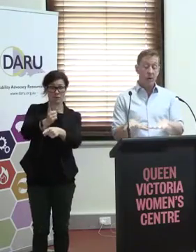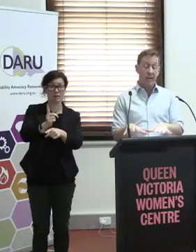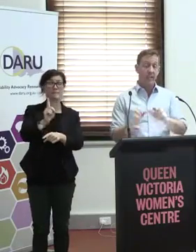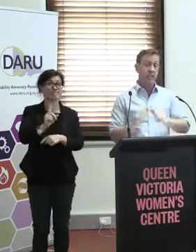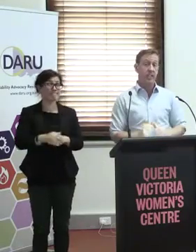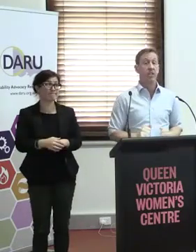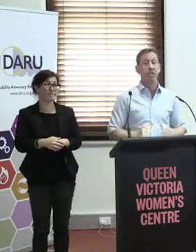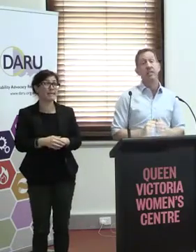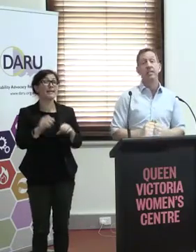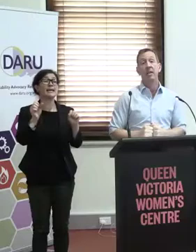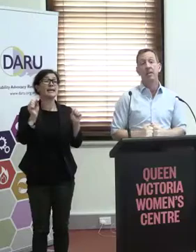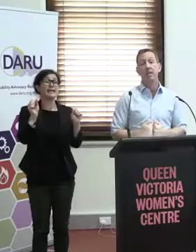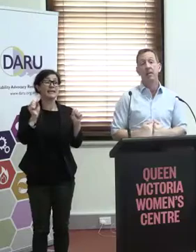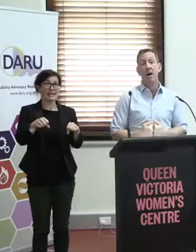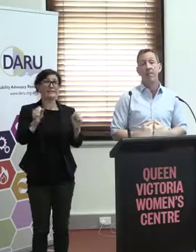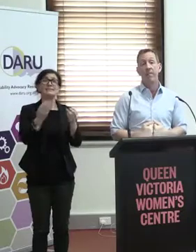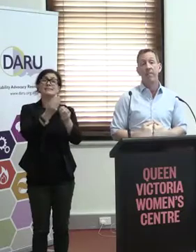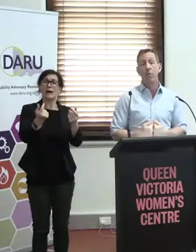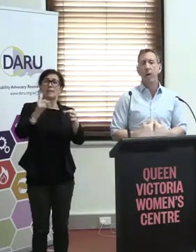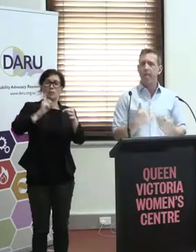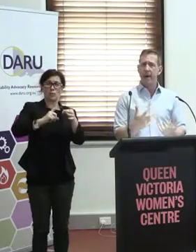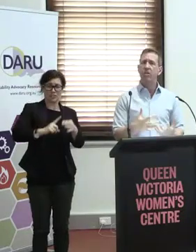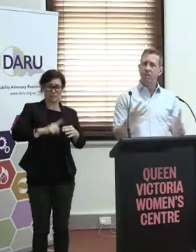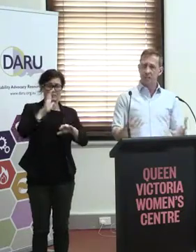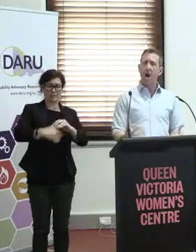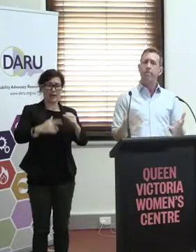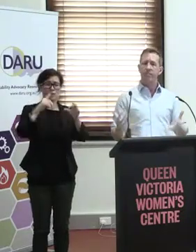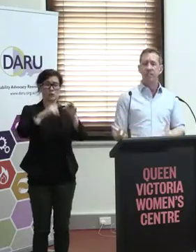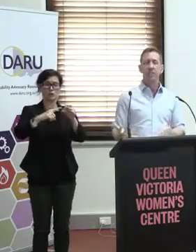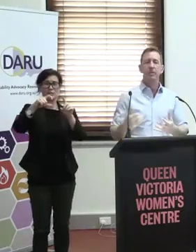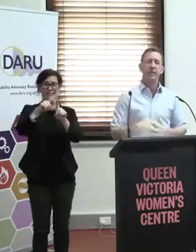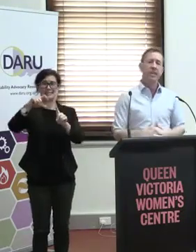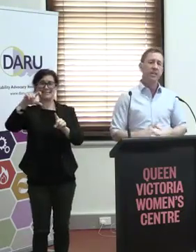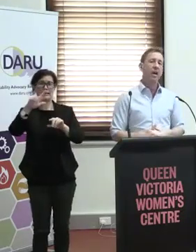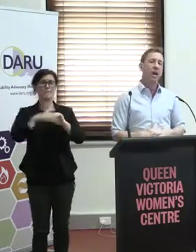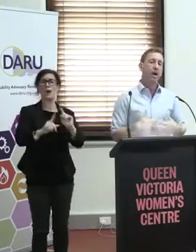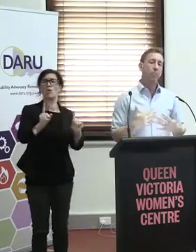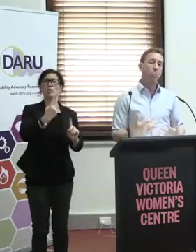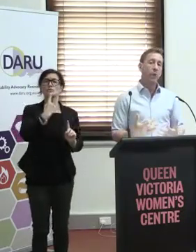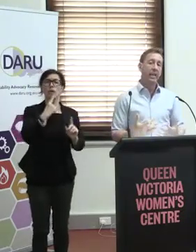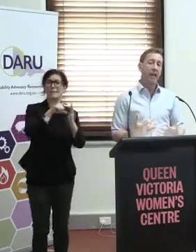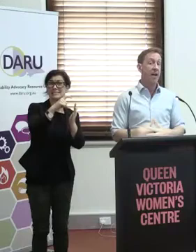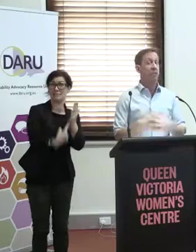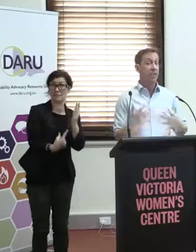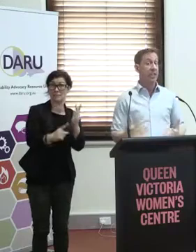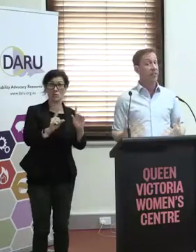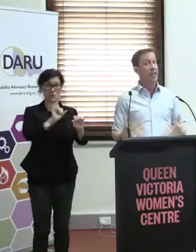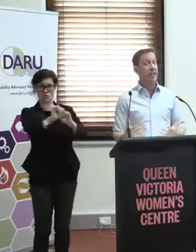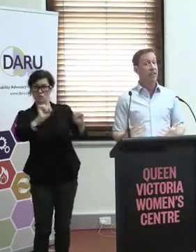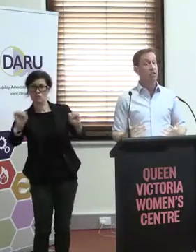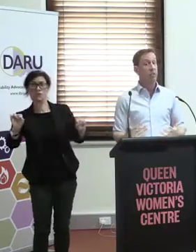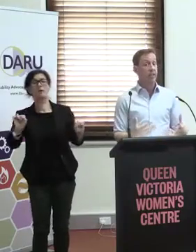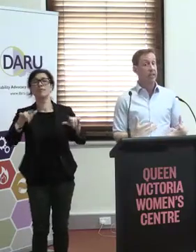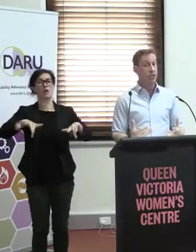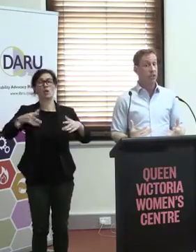while there are questions in the QDC form about the type of disability, we haven't been given